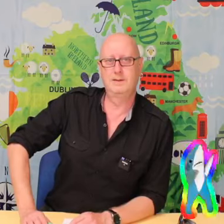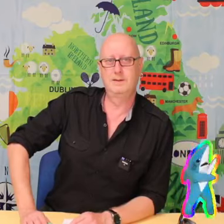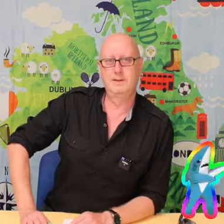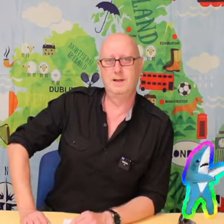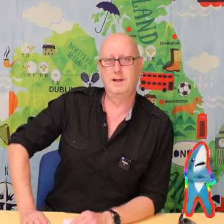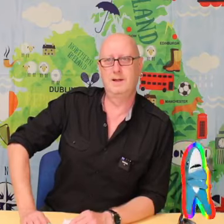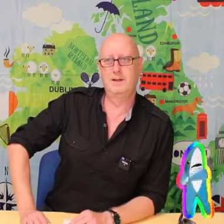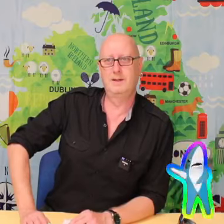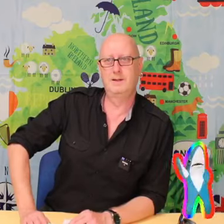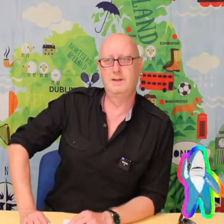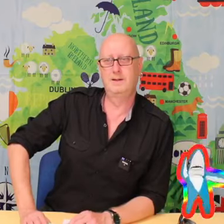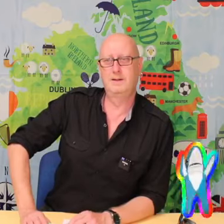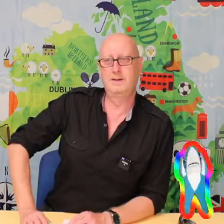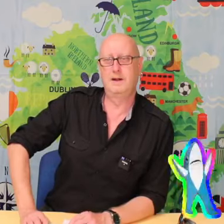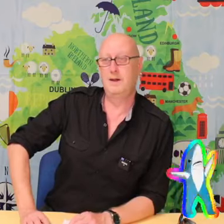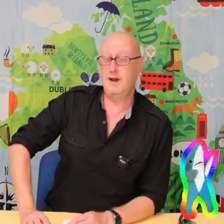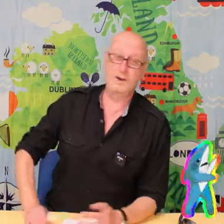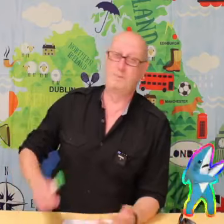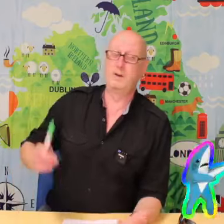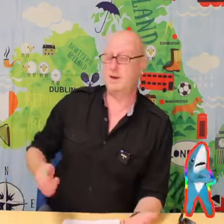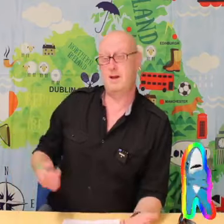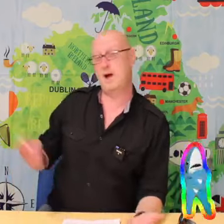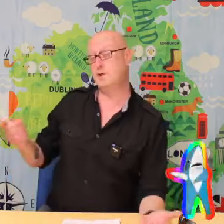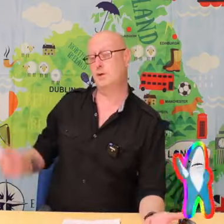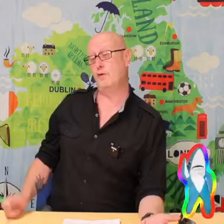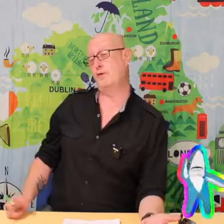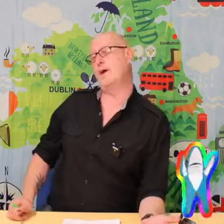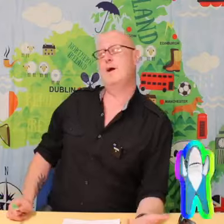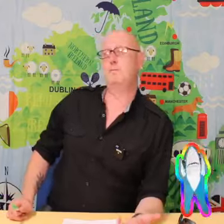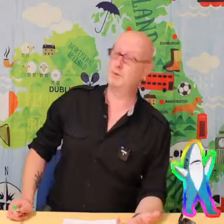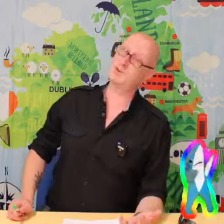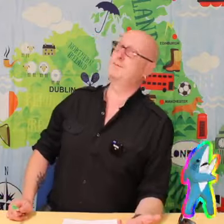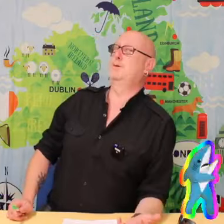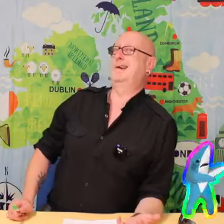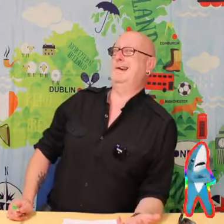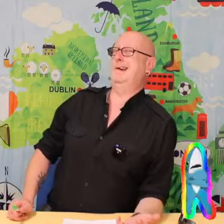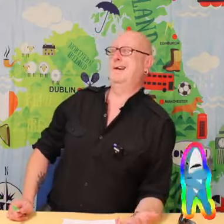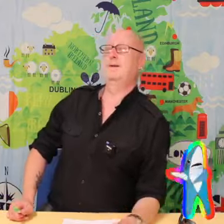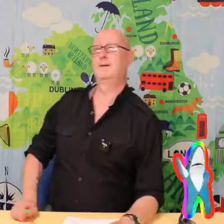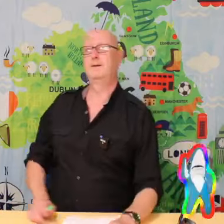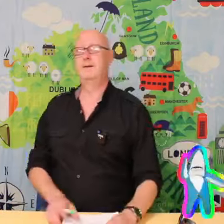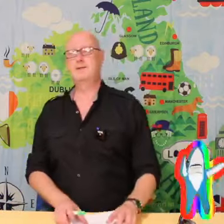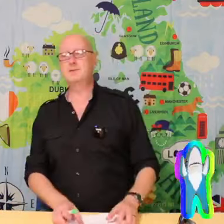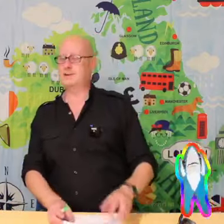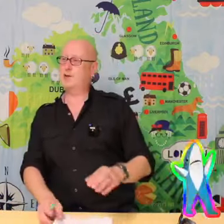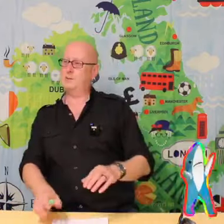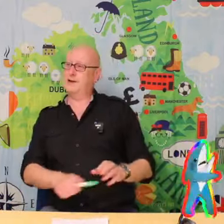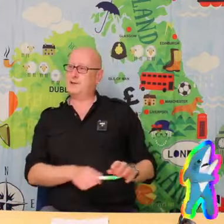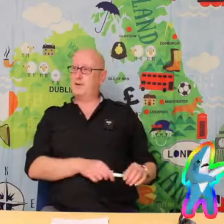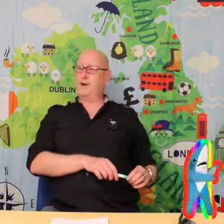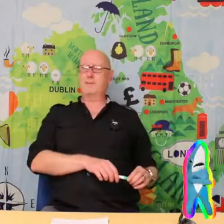but there was mention of booze. Anyway, it's gone. I'm just going for it. Booze and a boogie. There you go. Sounds like a cheap night out. The Workmen's Club